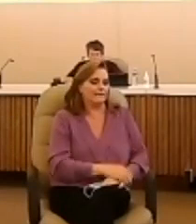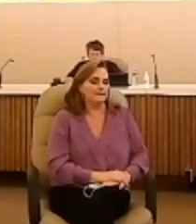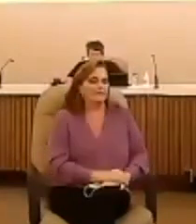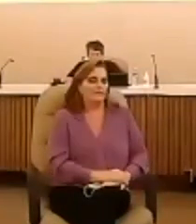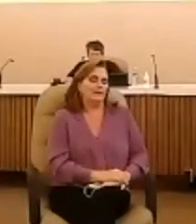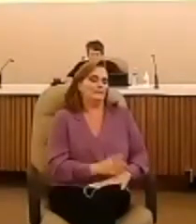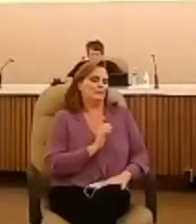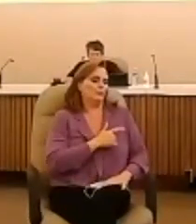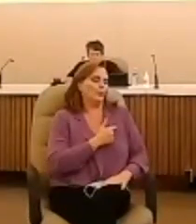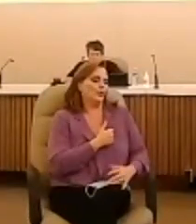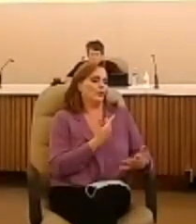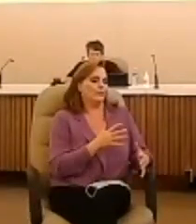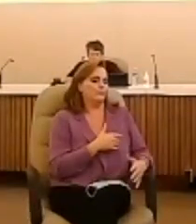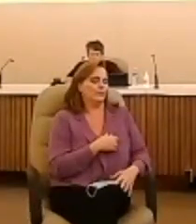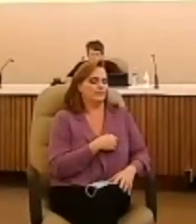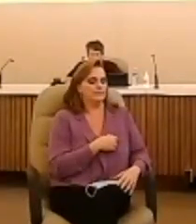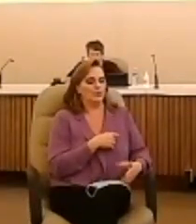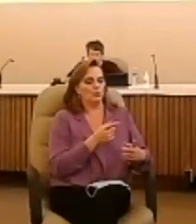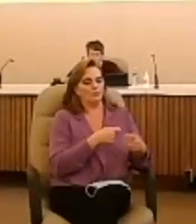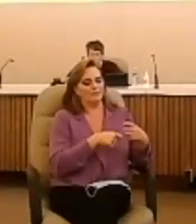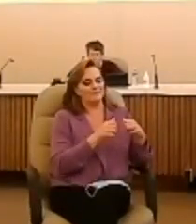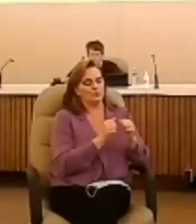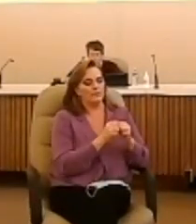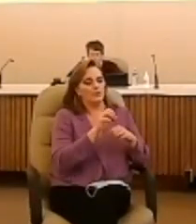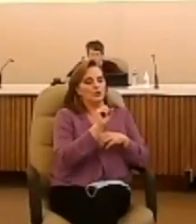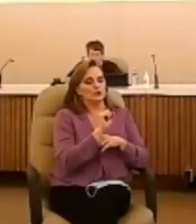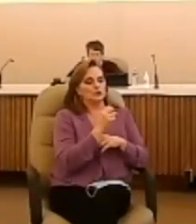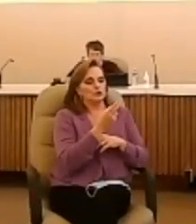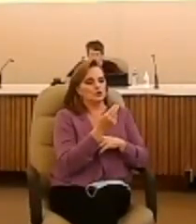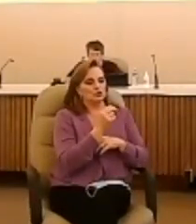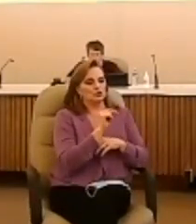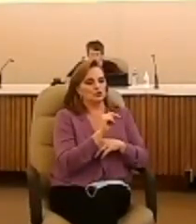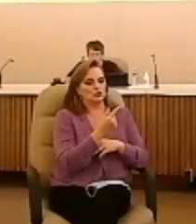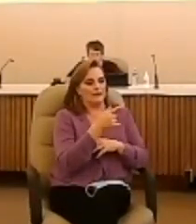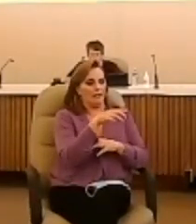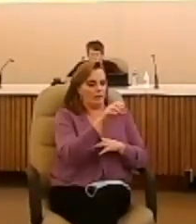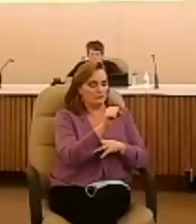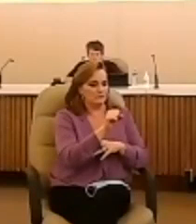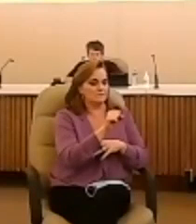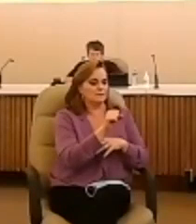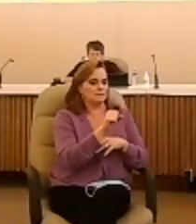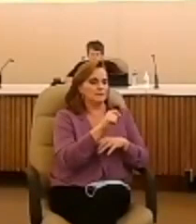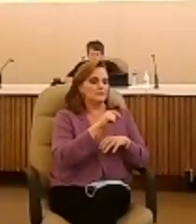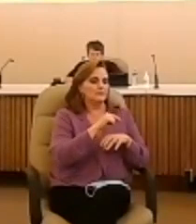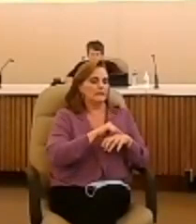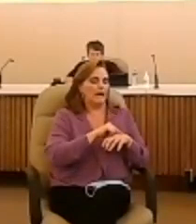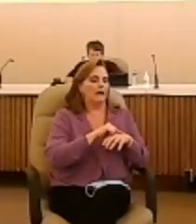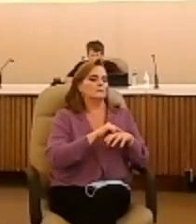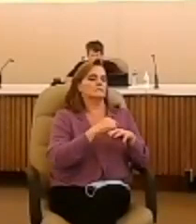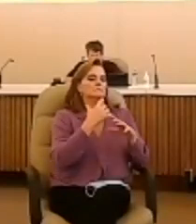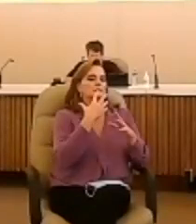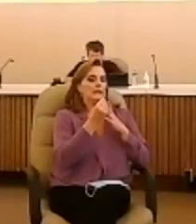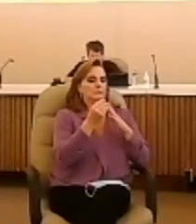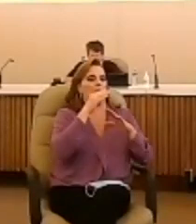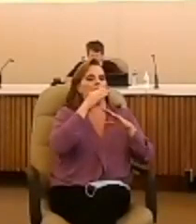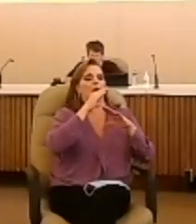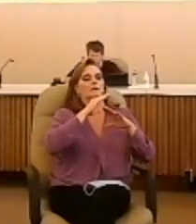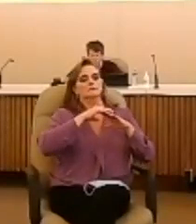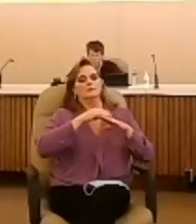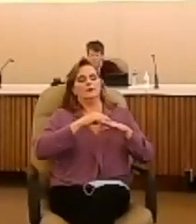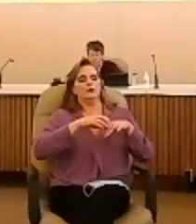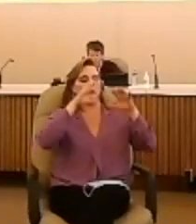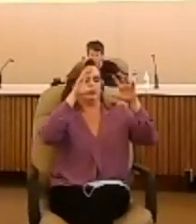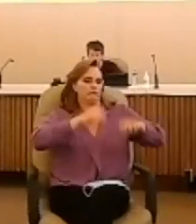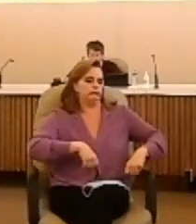put just new shingles on the outside, Okay. and the inside, we tore out some drywall and just